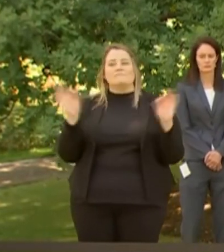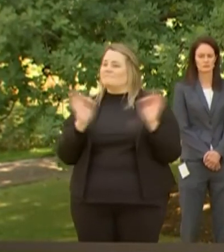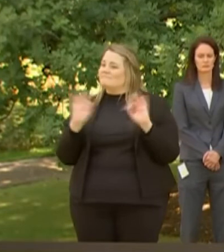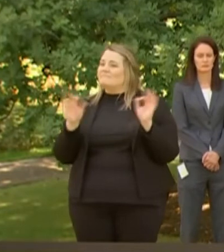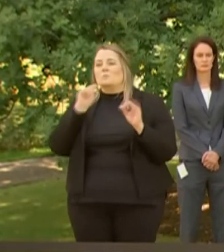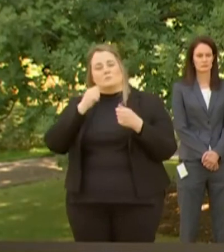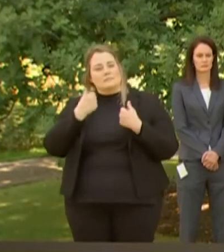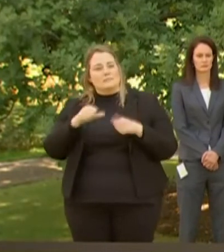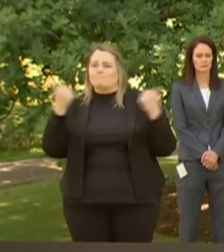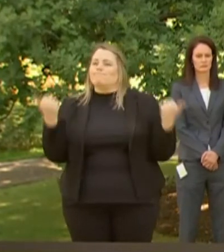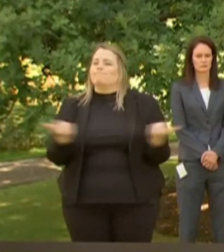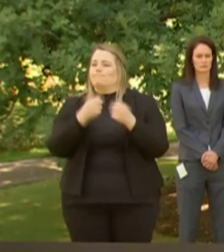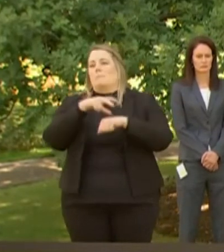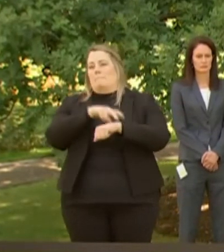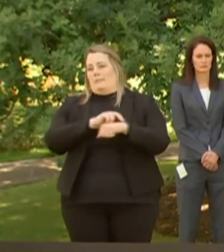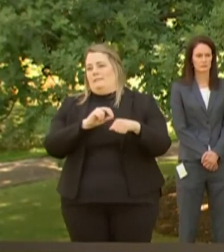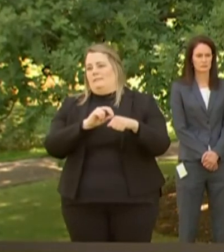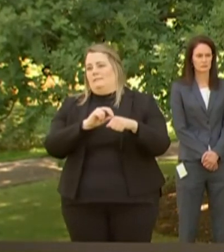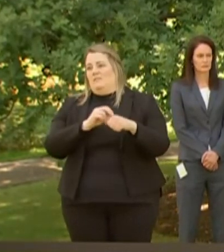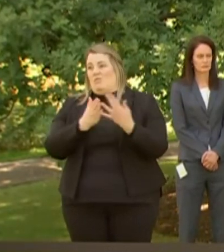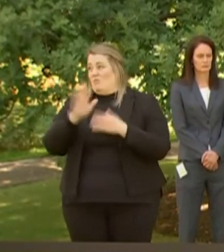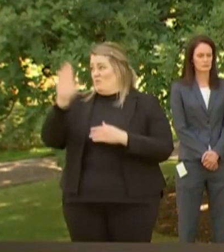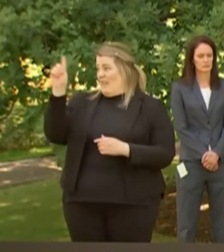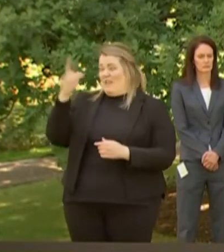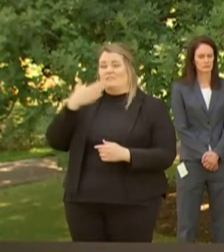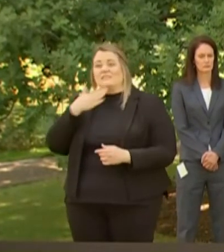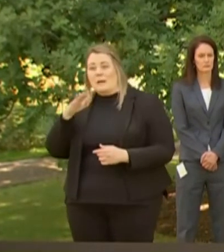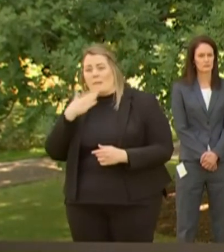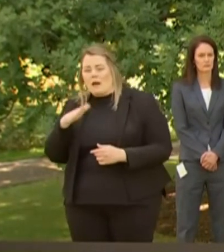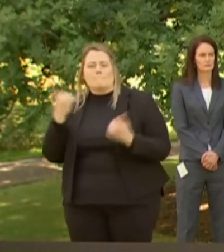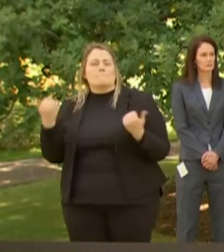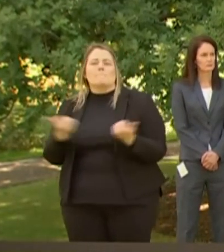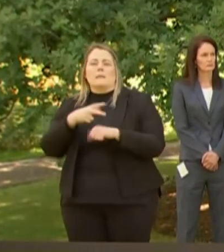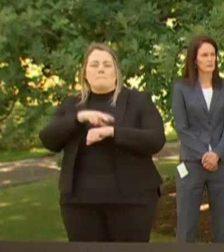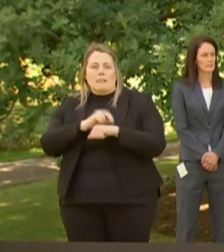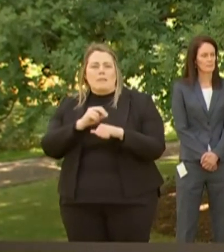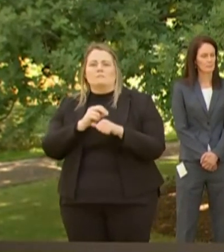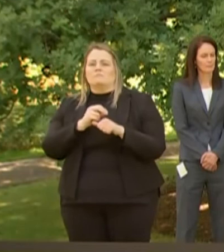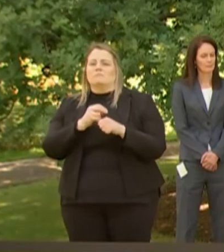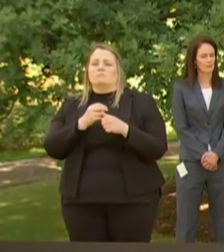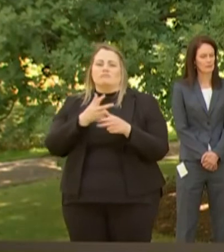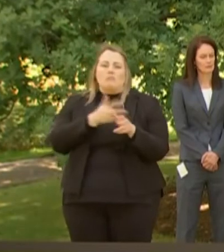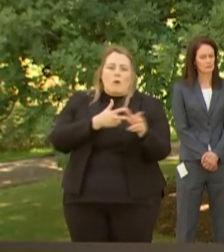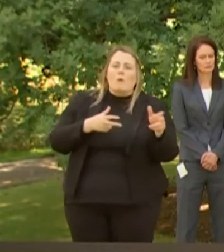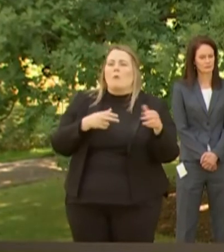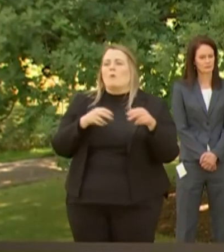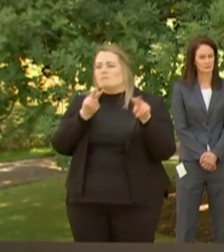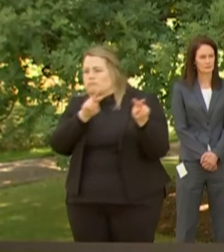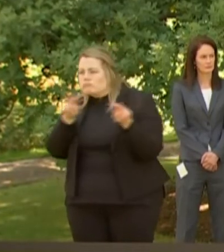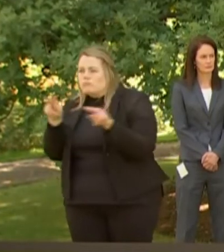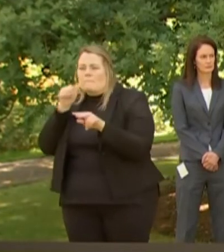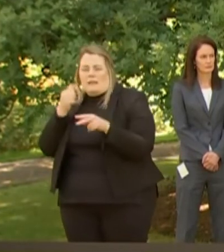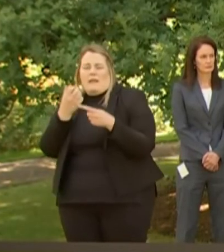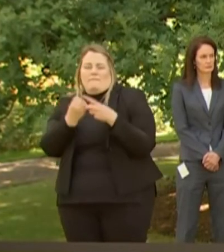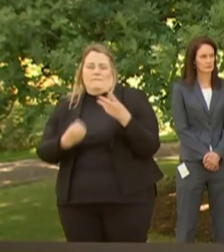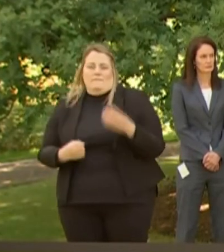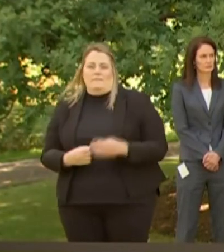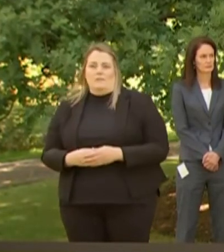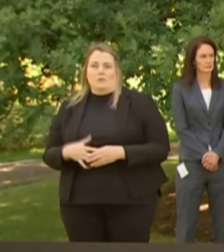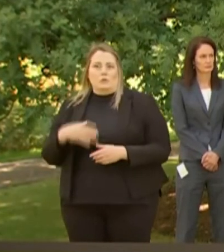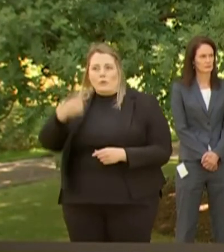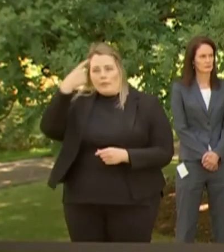very important part of summer. We have enough resources, and no one who thinks this might be in any way a bit of an invitation to be breaking